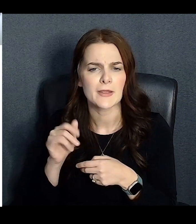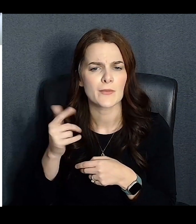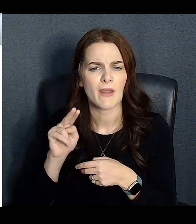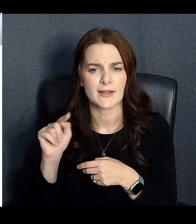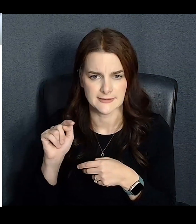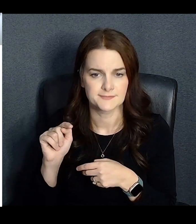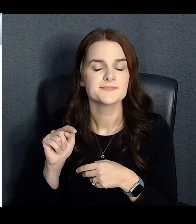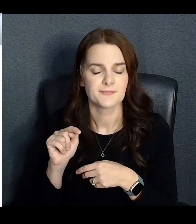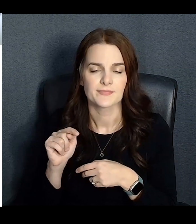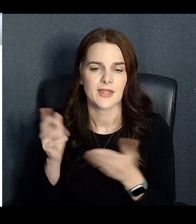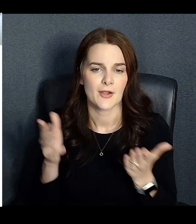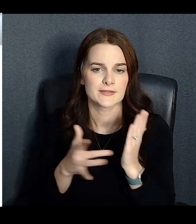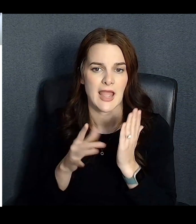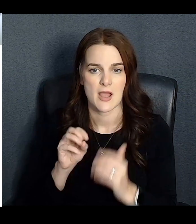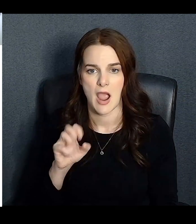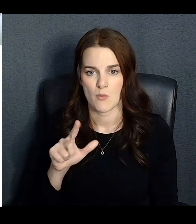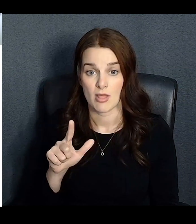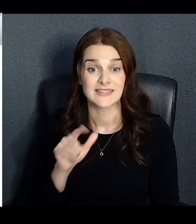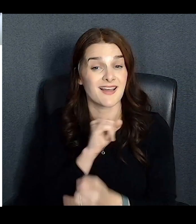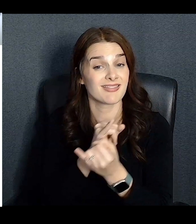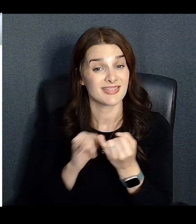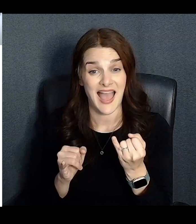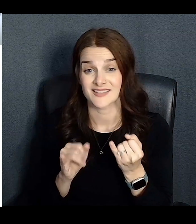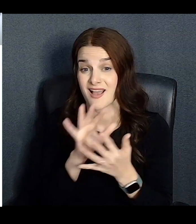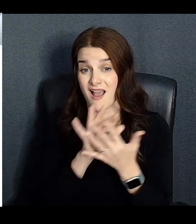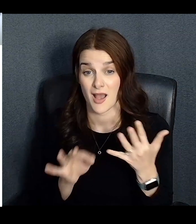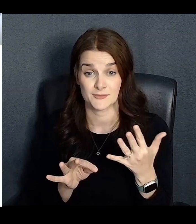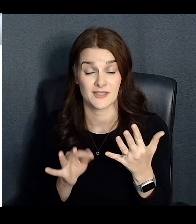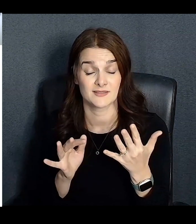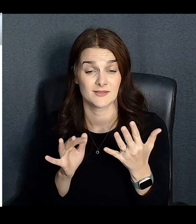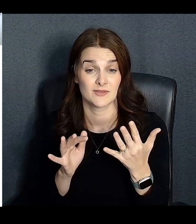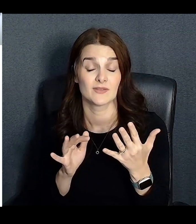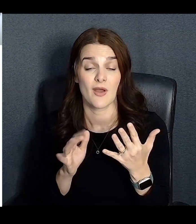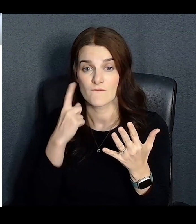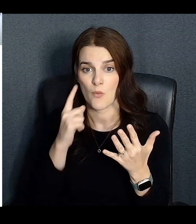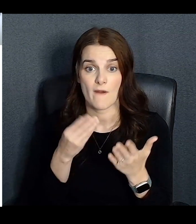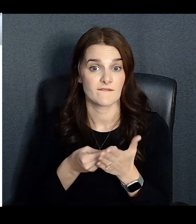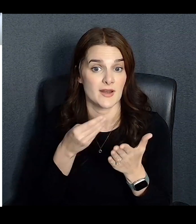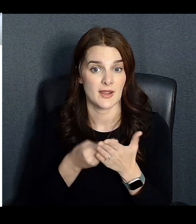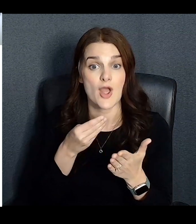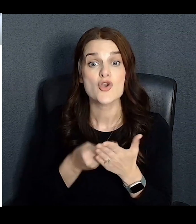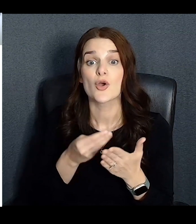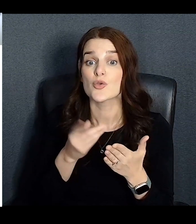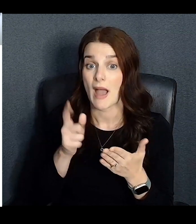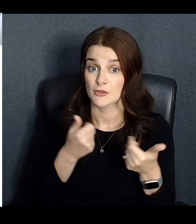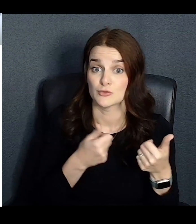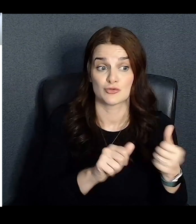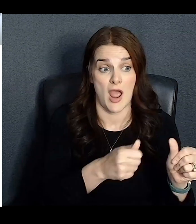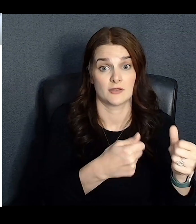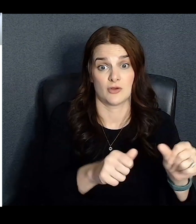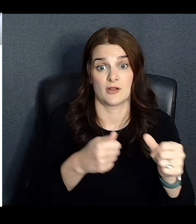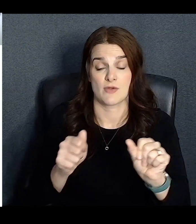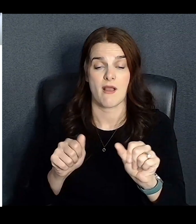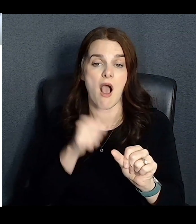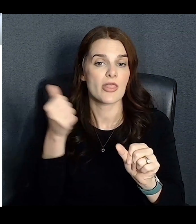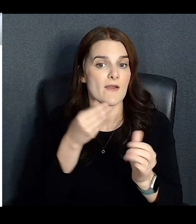a last resort funding source. So you have to have already tried other funding sources, and you have to tell us what other funding sources you've tried